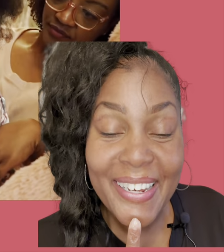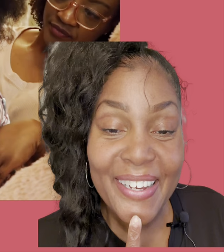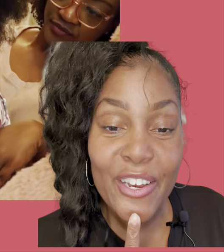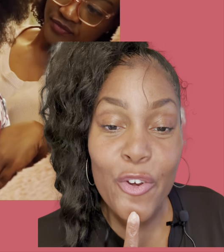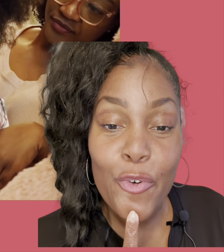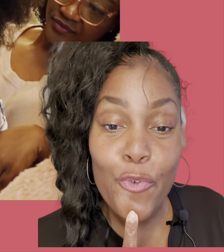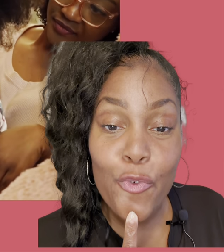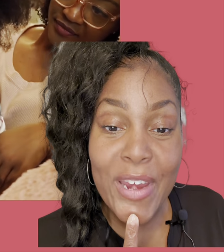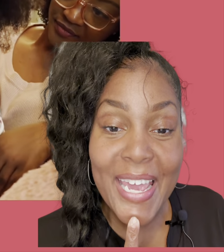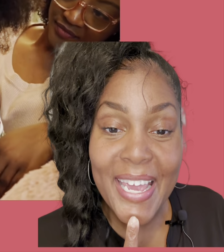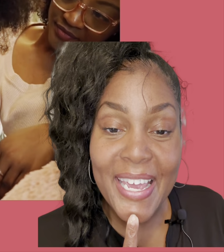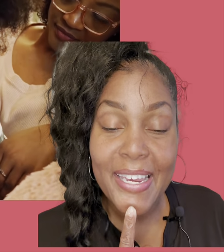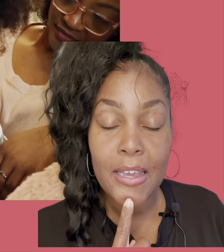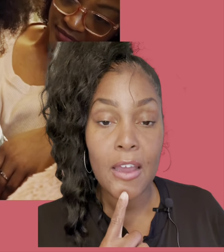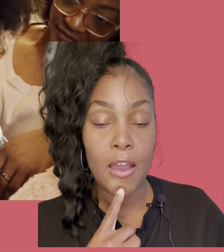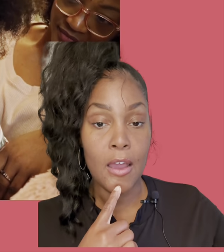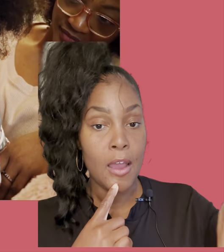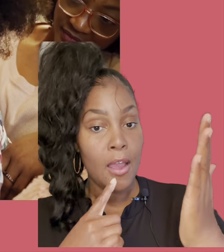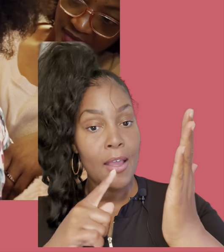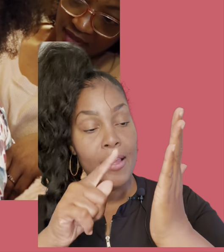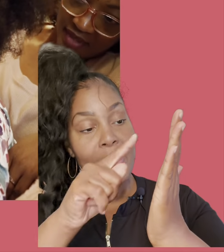Read. Read.